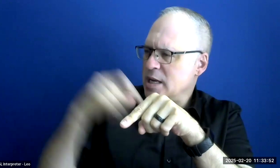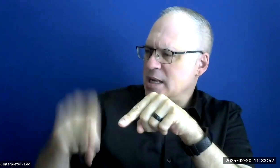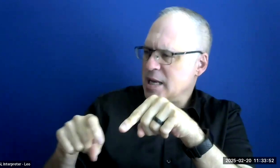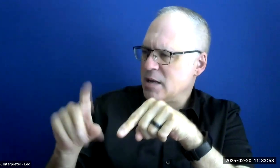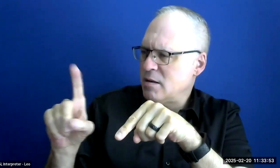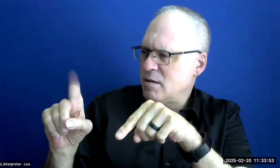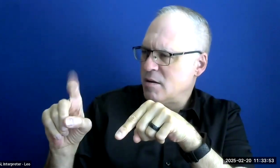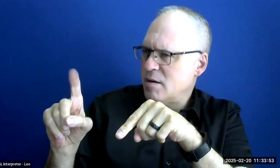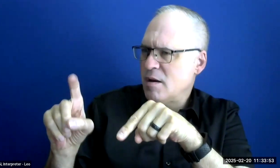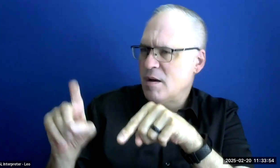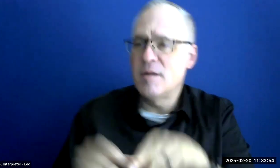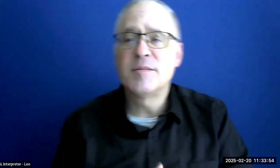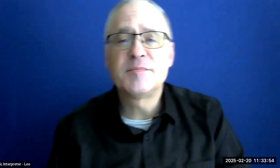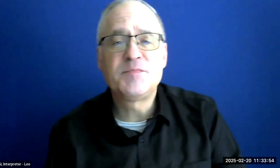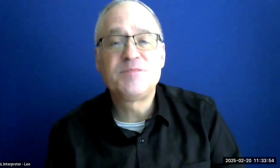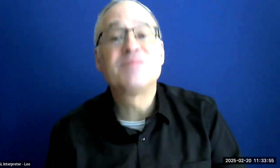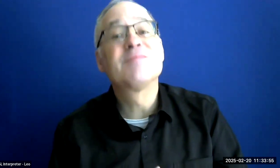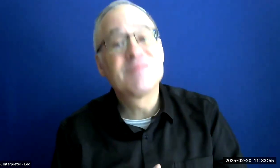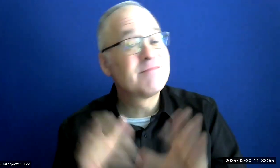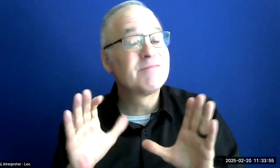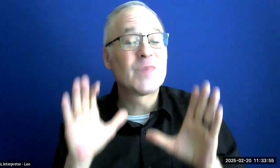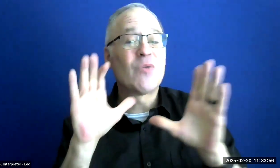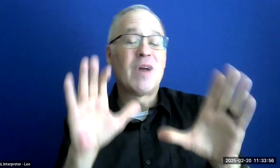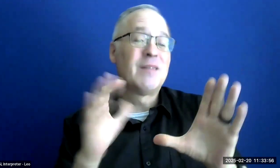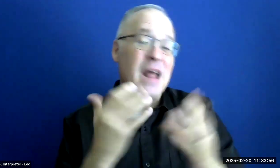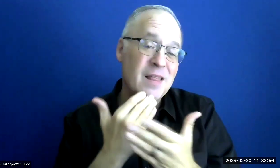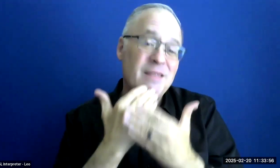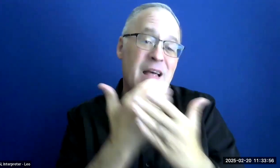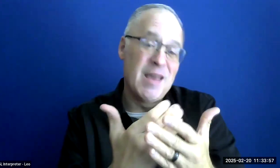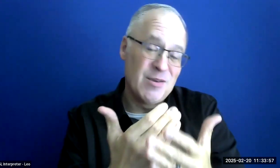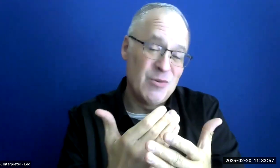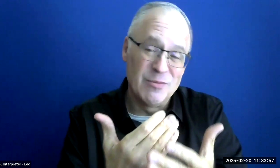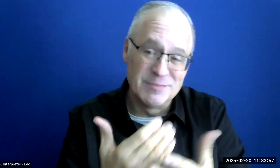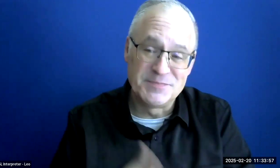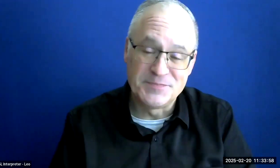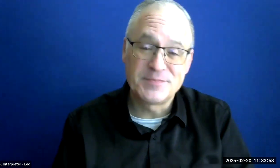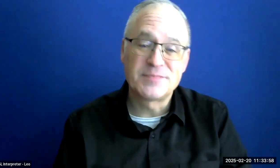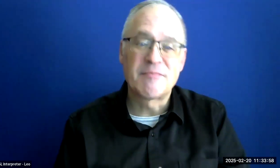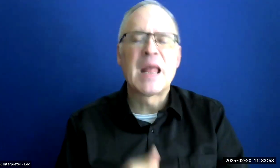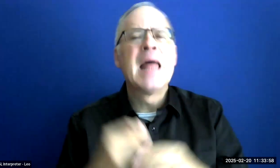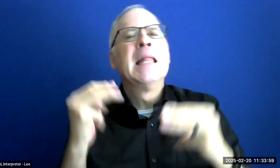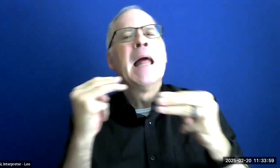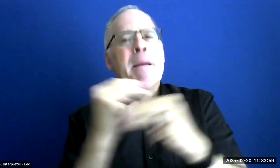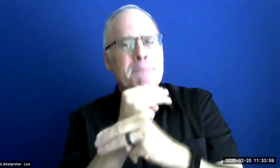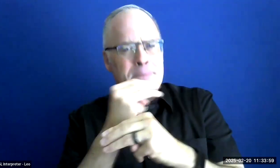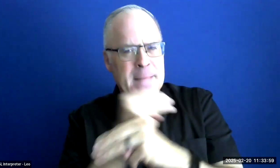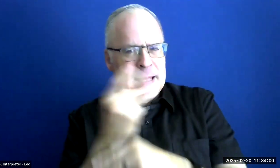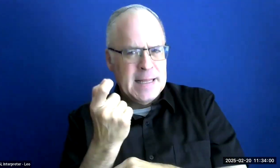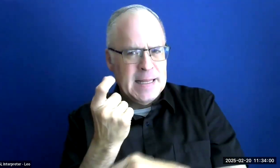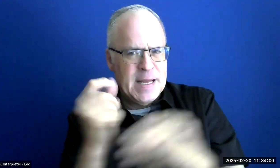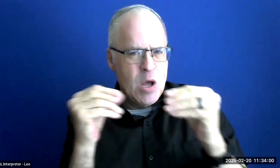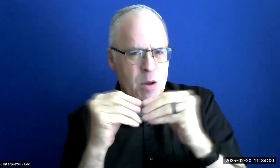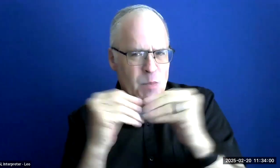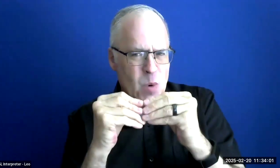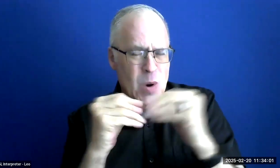Great. Thank you, Heather, for the question. The math is a little more complicated than just X